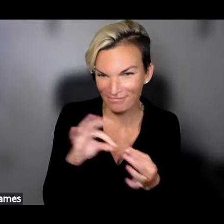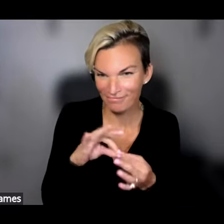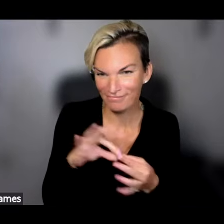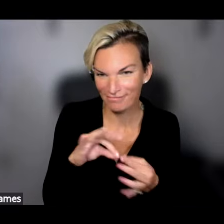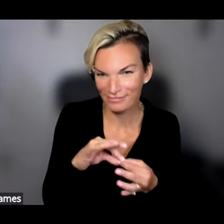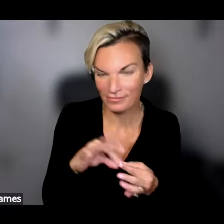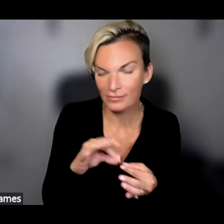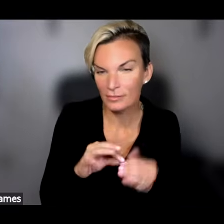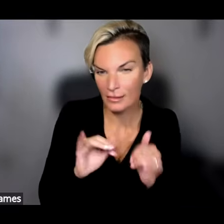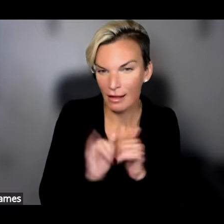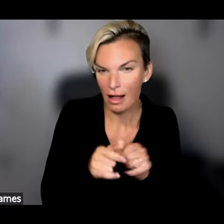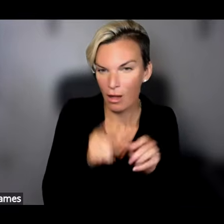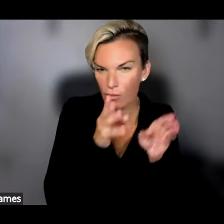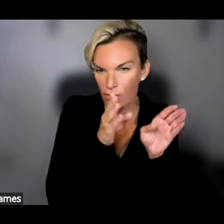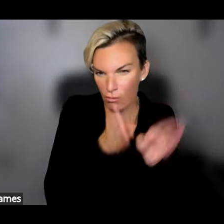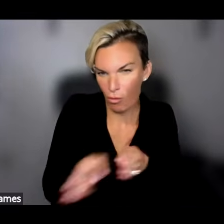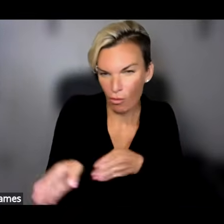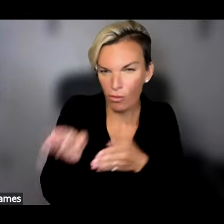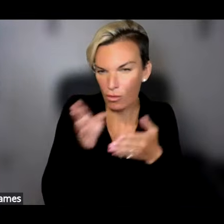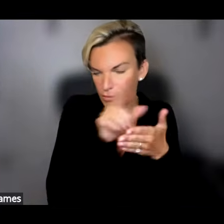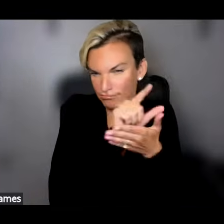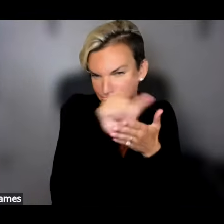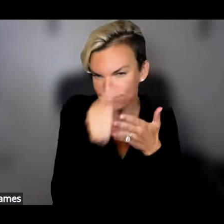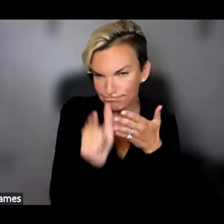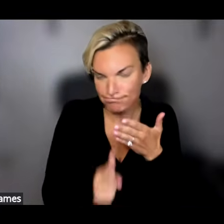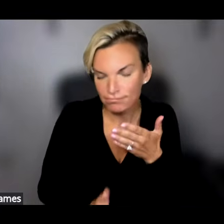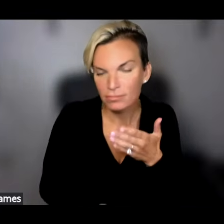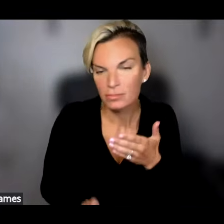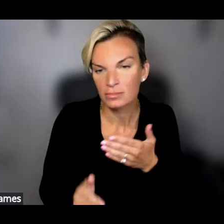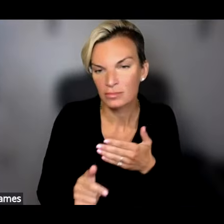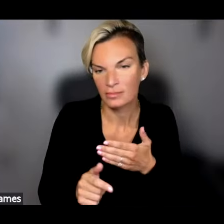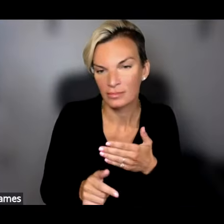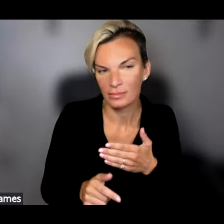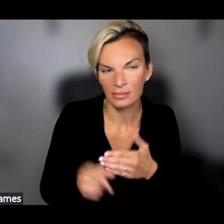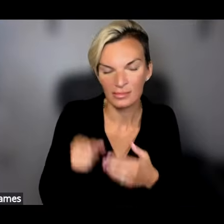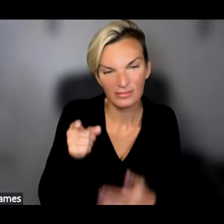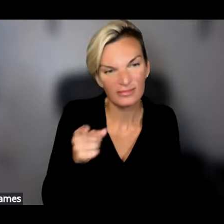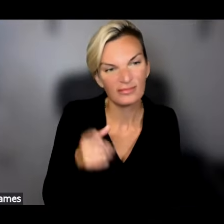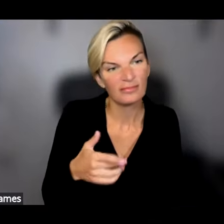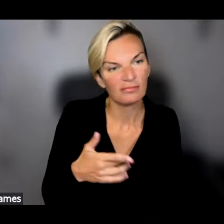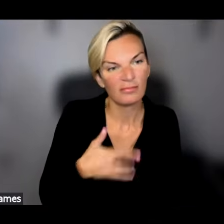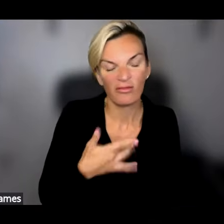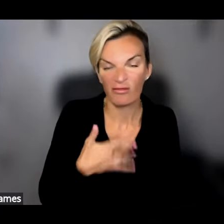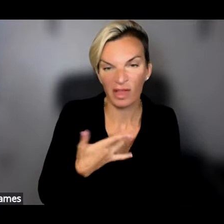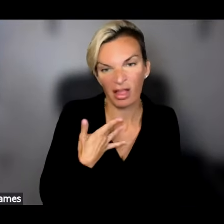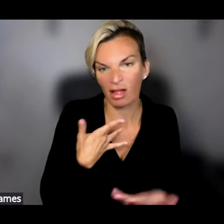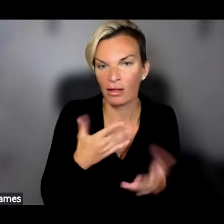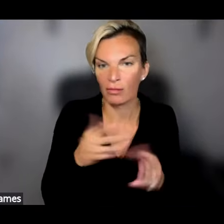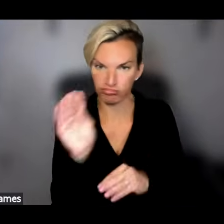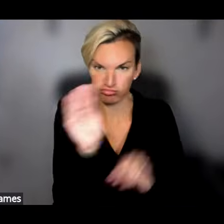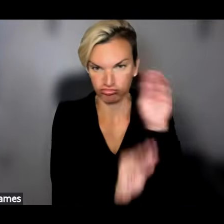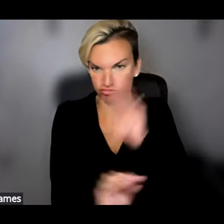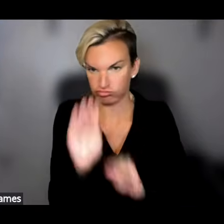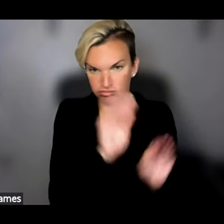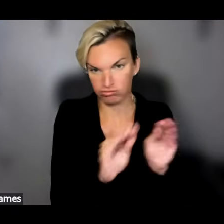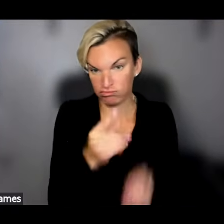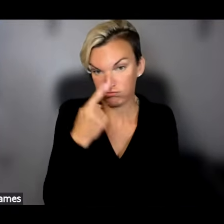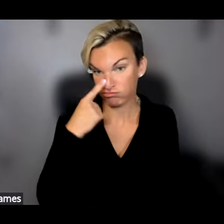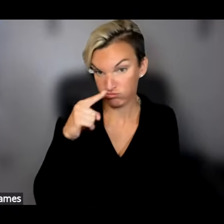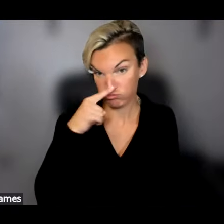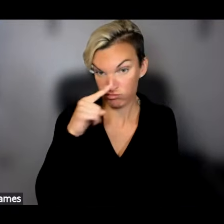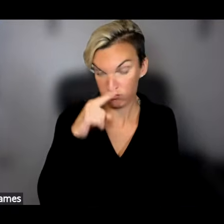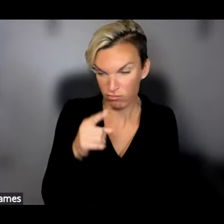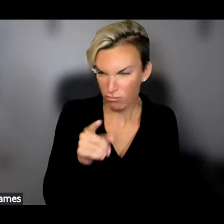ordering, did I hear you say you're kind of fairly agnostic about what the ordering is of the bullets? Or did I not hear